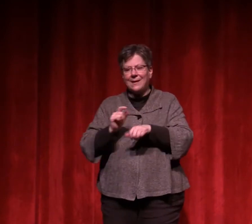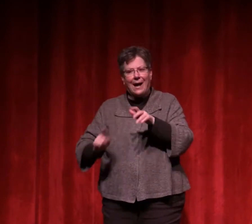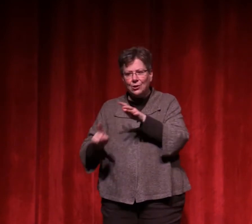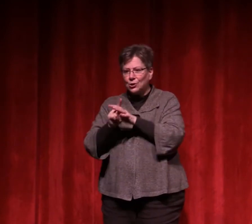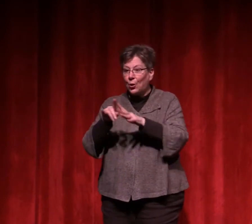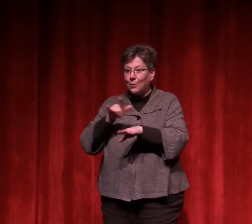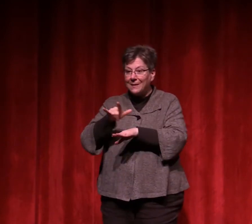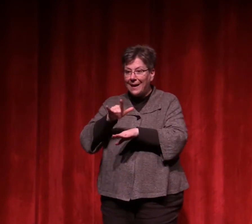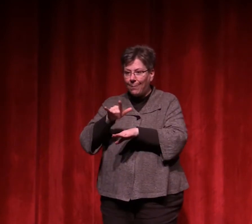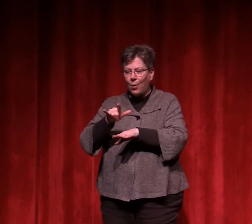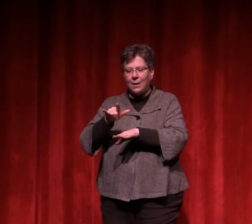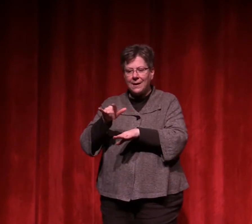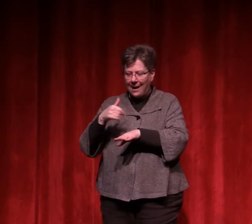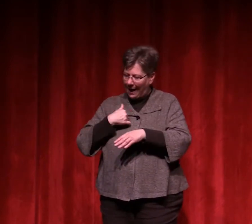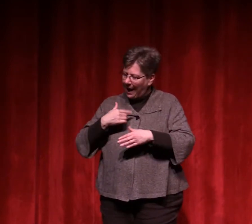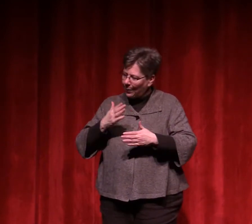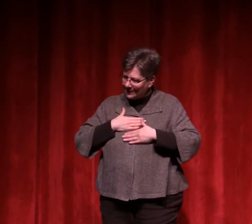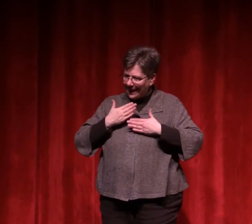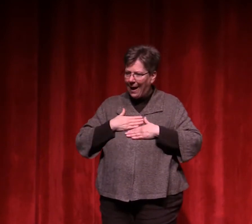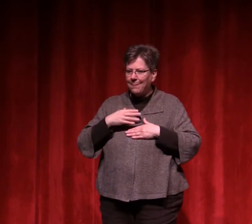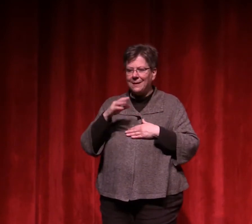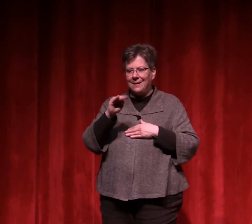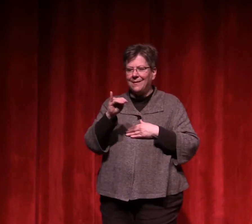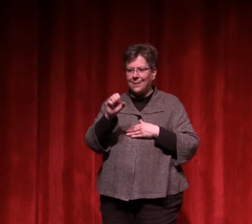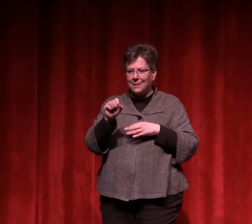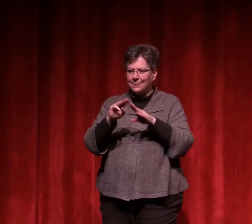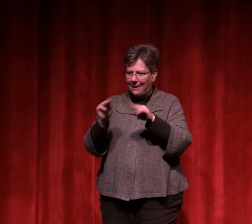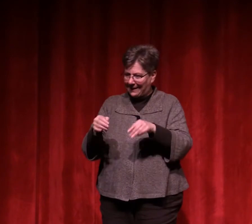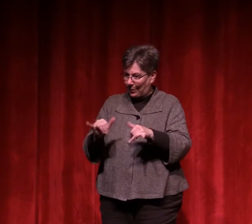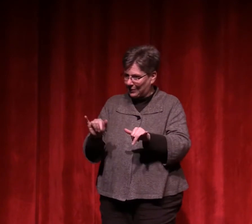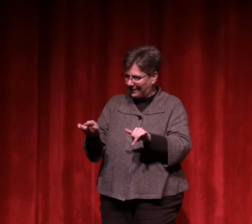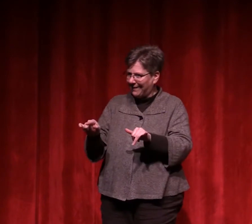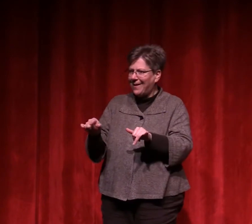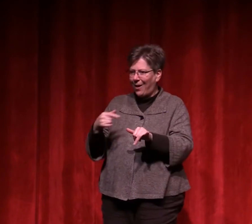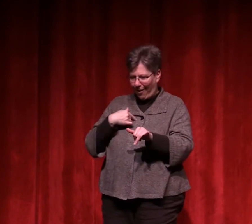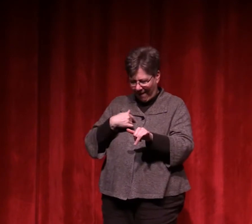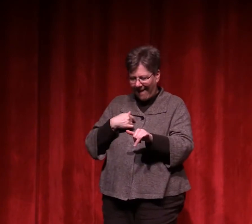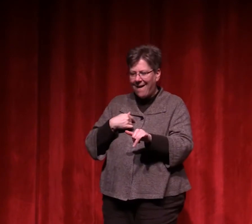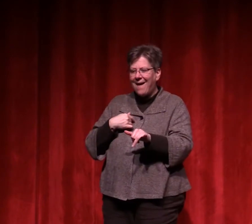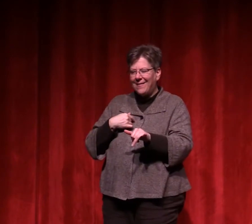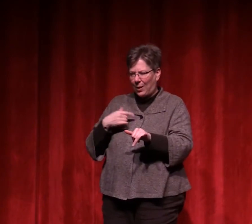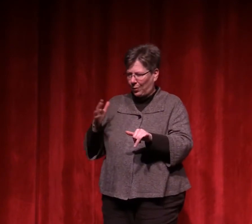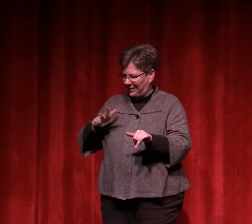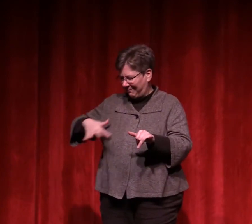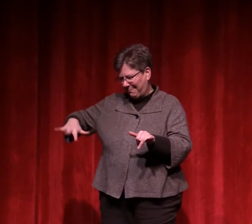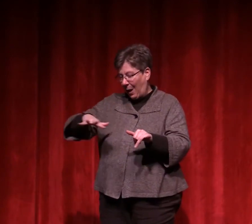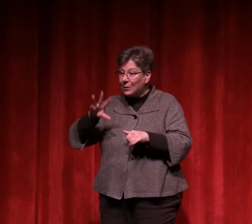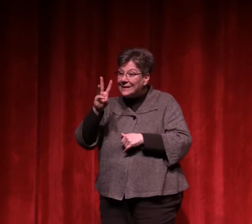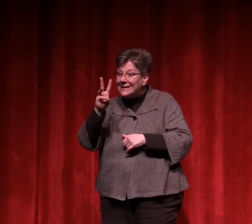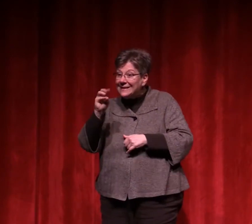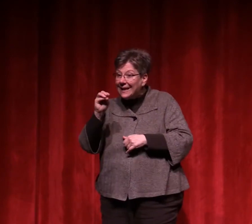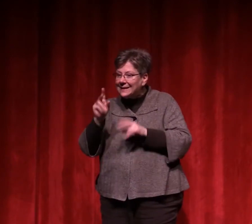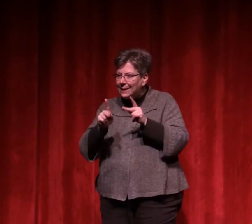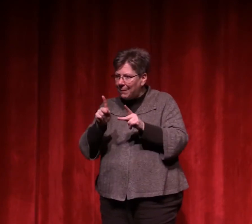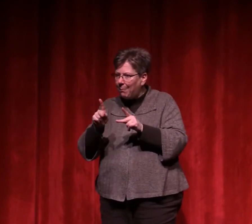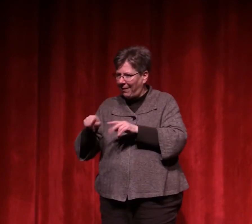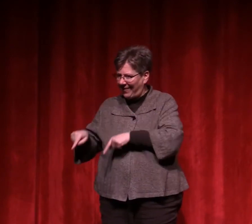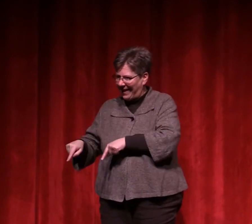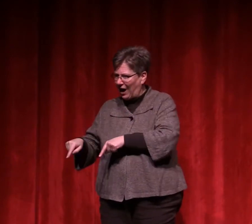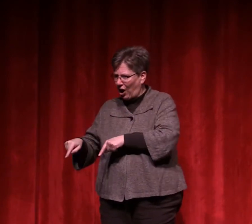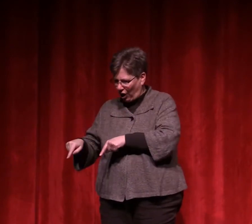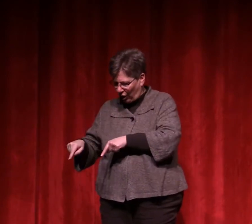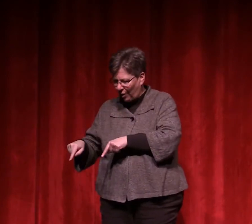for once, I was happy that Miss Montana hadn't flown yet. There was about 60 of us out there, and a lot of us